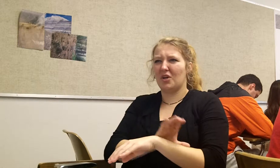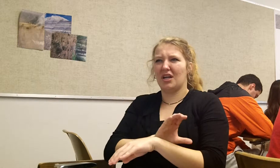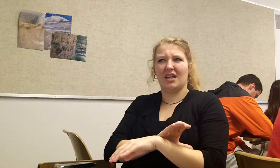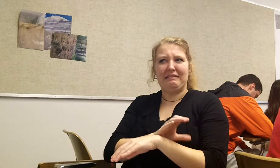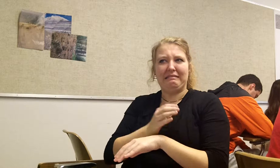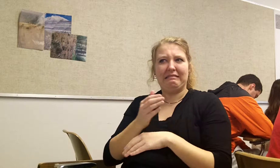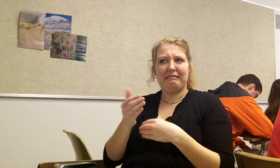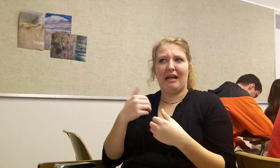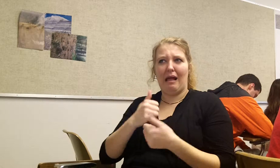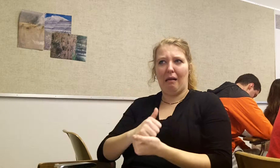Oh, I did that.